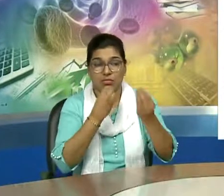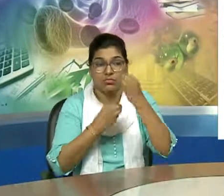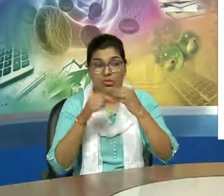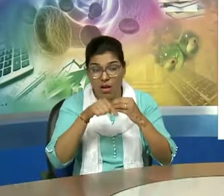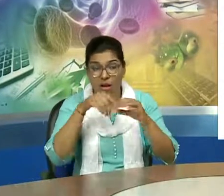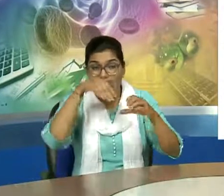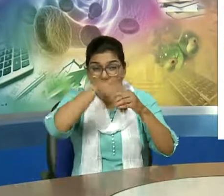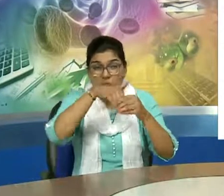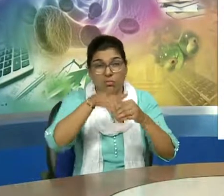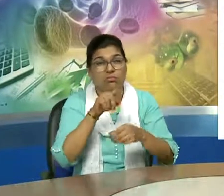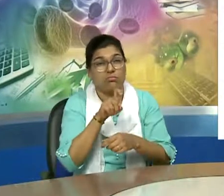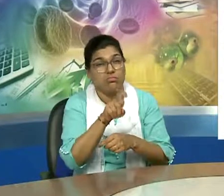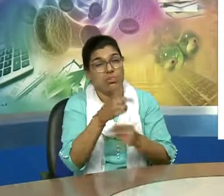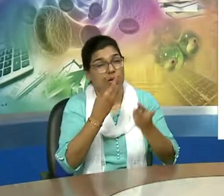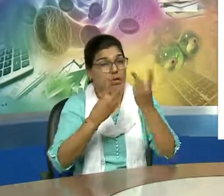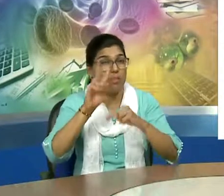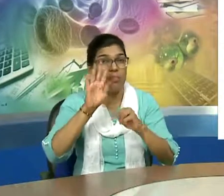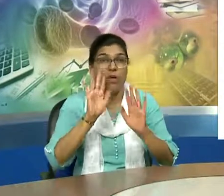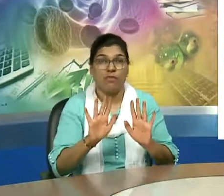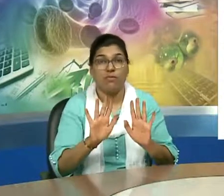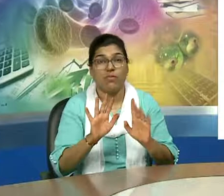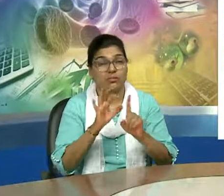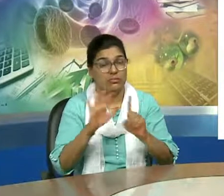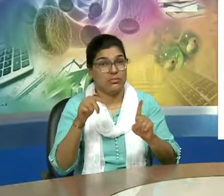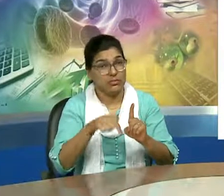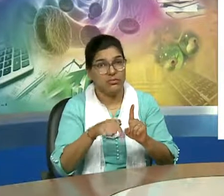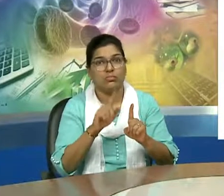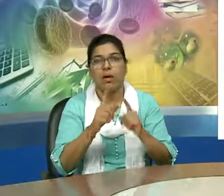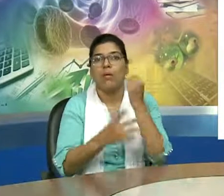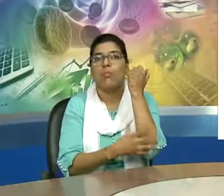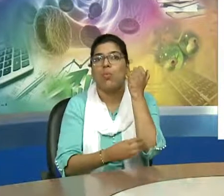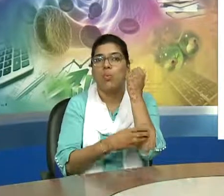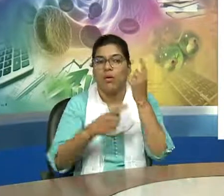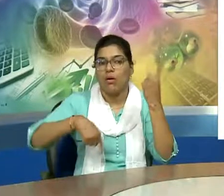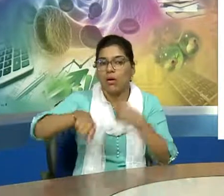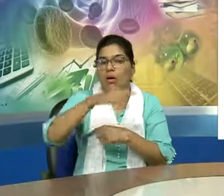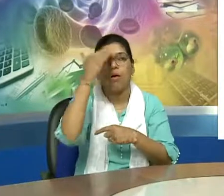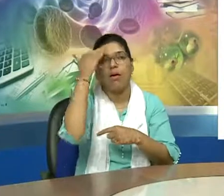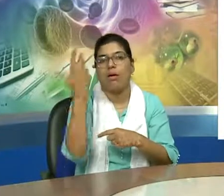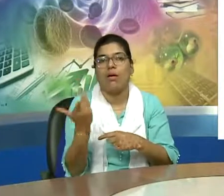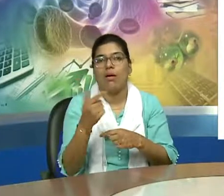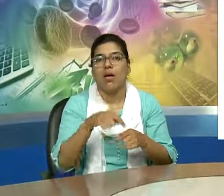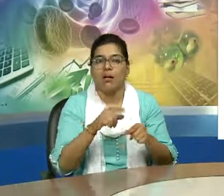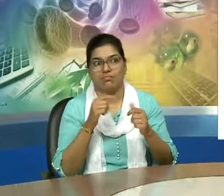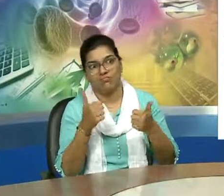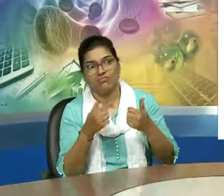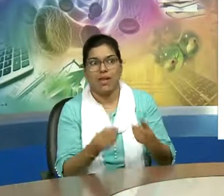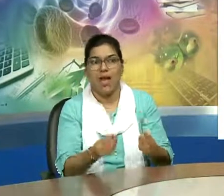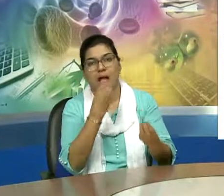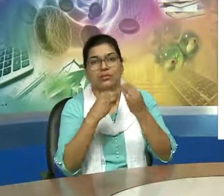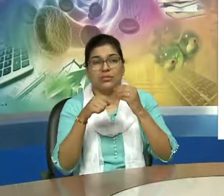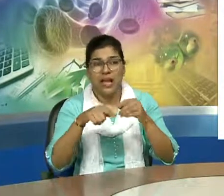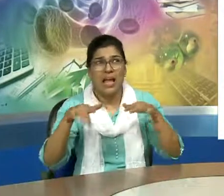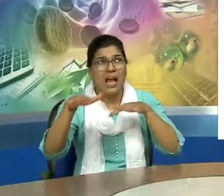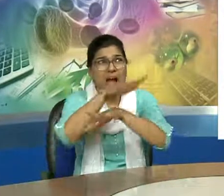effluents, and later on all those fishes are eaten by the poor farmers.